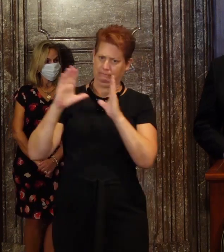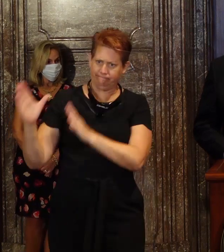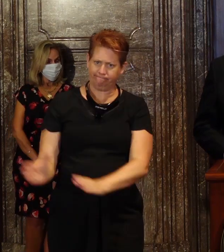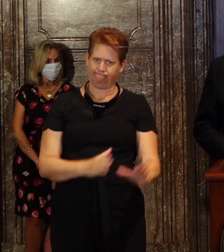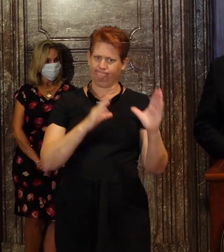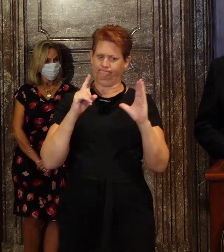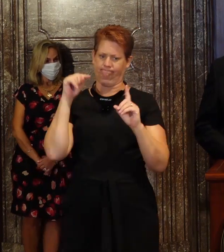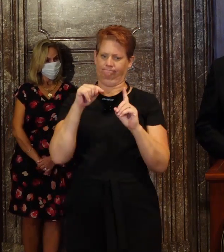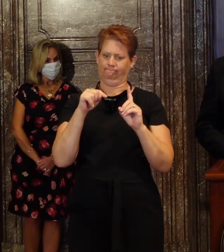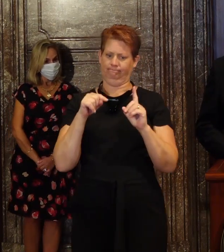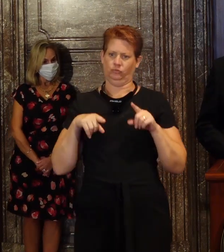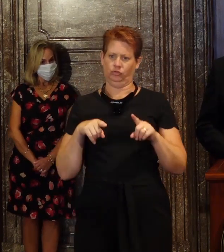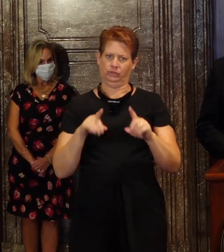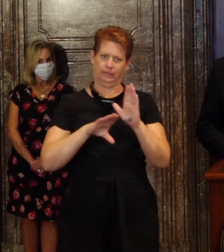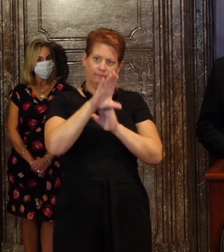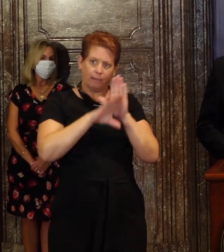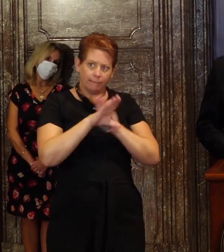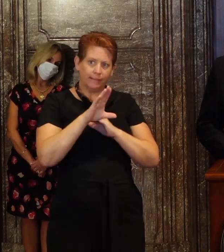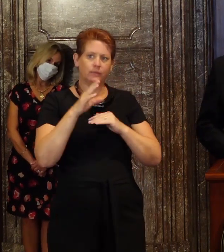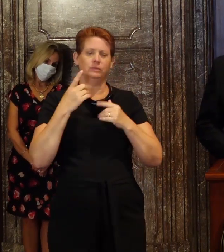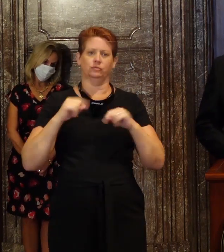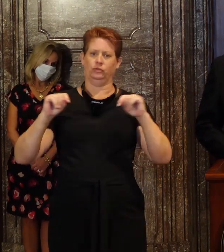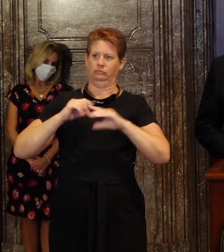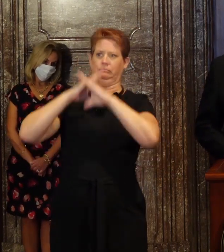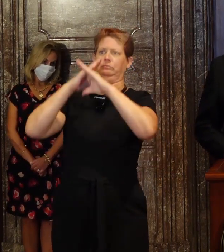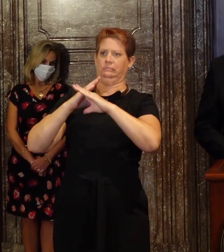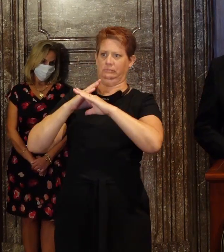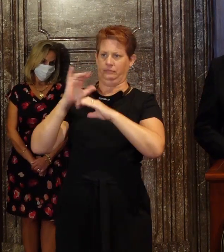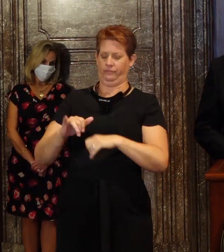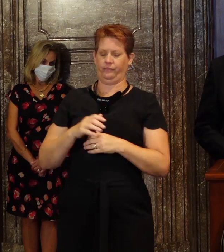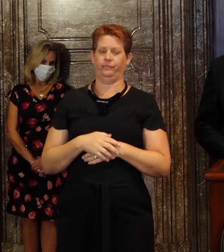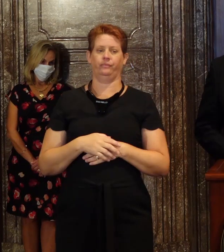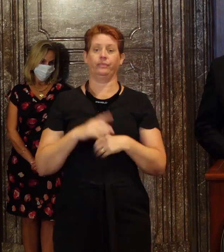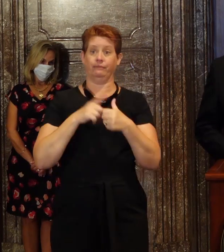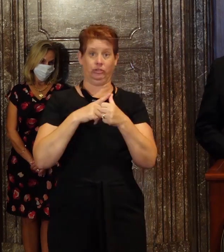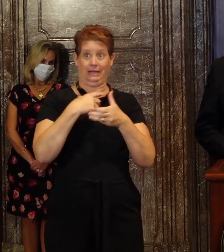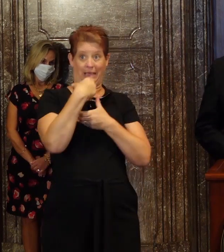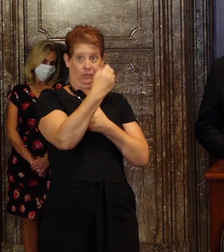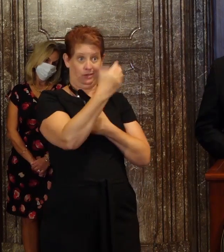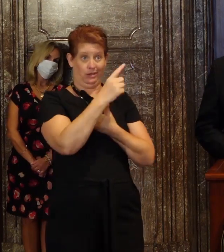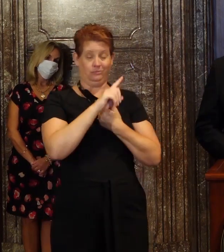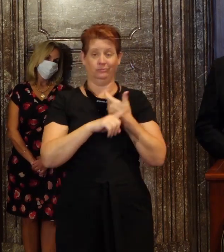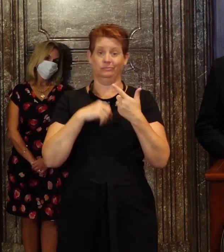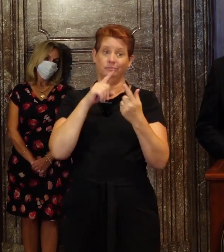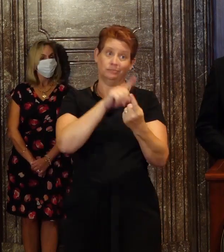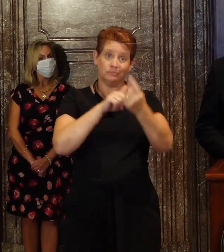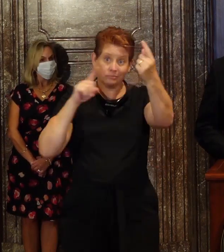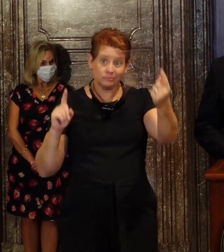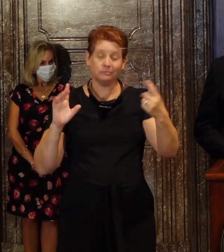prevent the transmission. This is outdoor. It's socially distancing. It's wearing